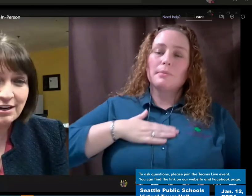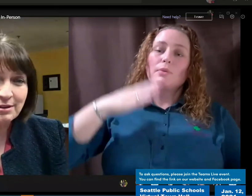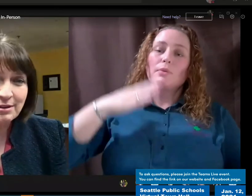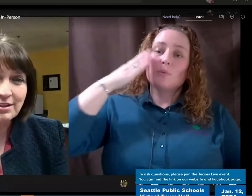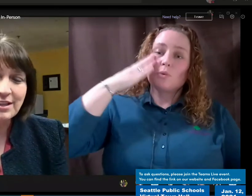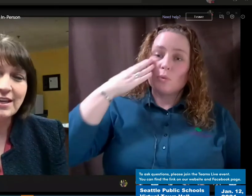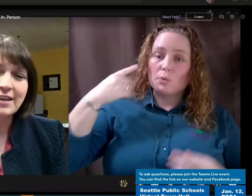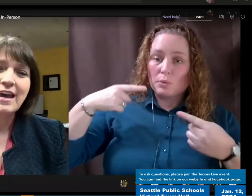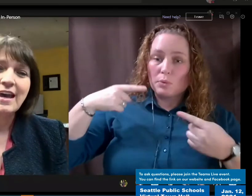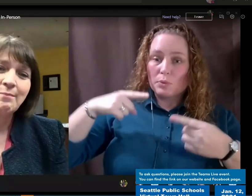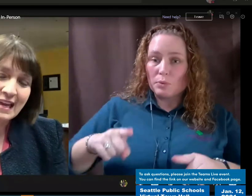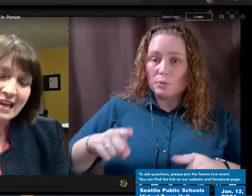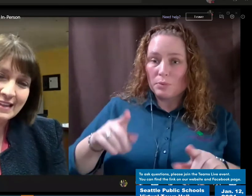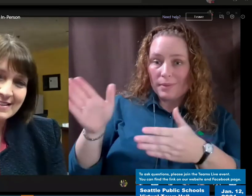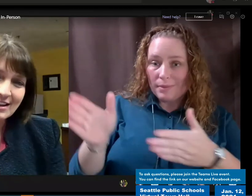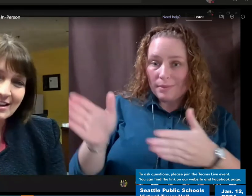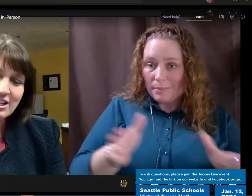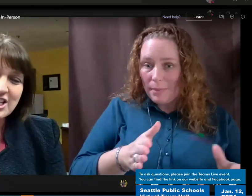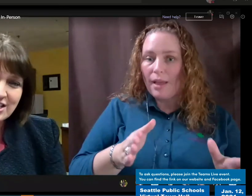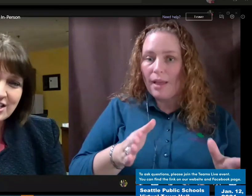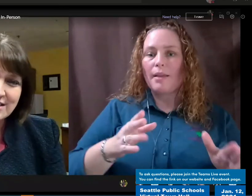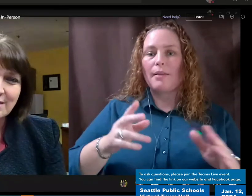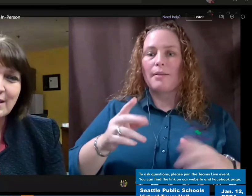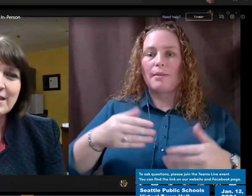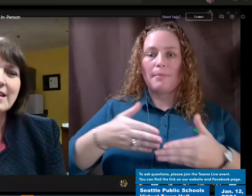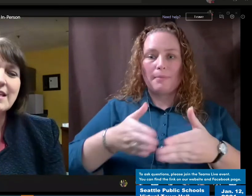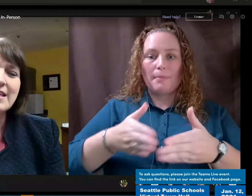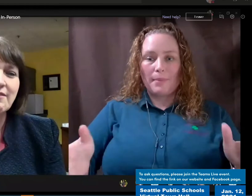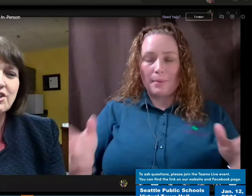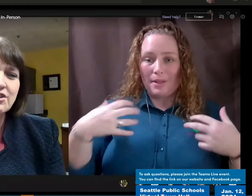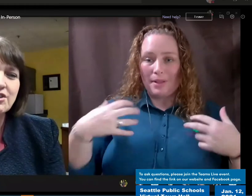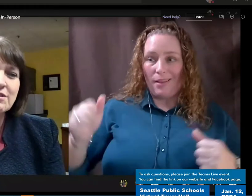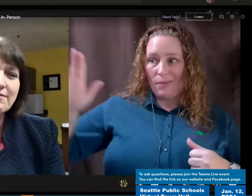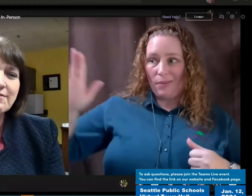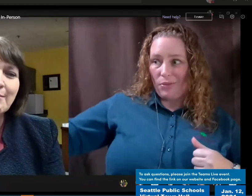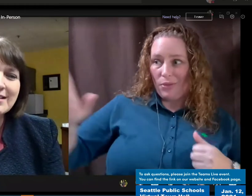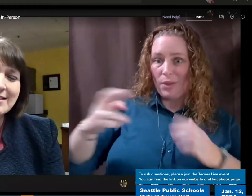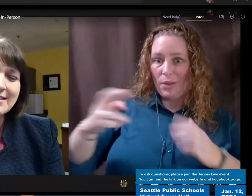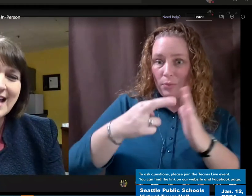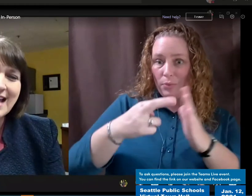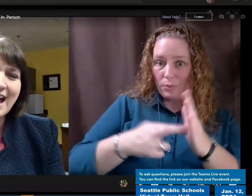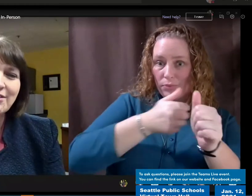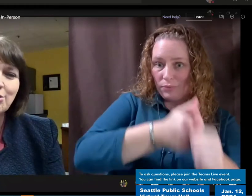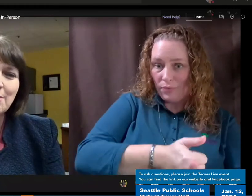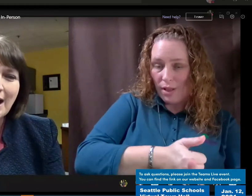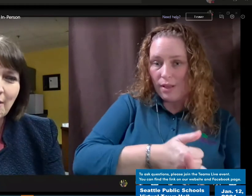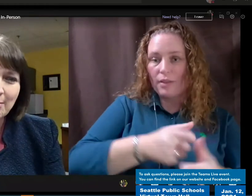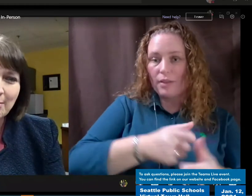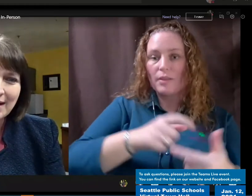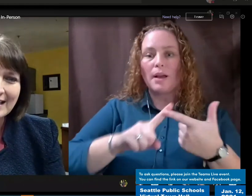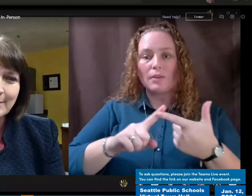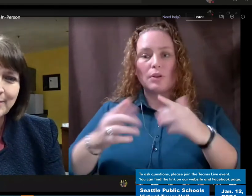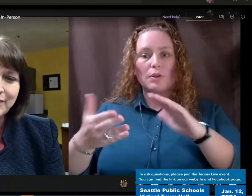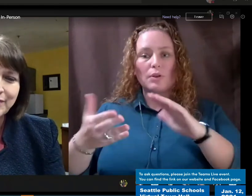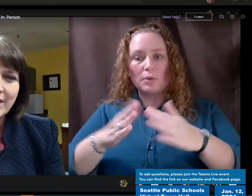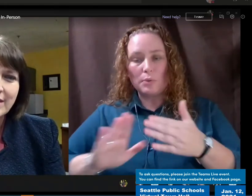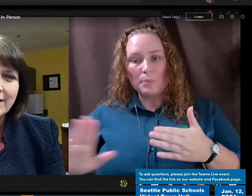our community, and make necessary changes to meet the needs of our students, families, and staff throughout our